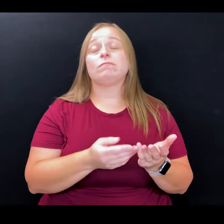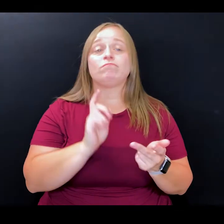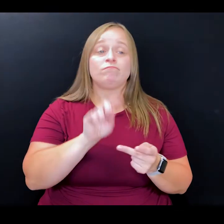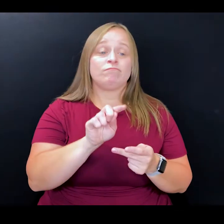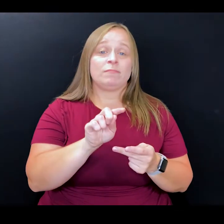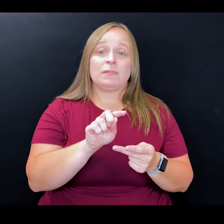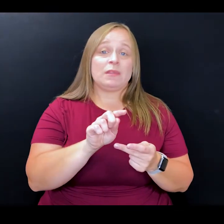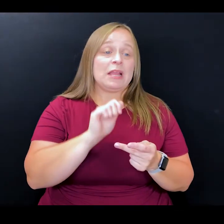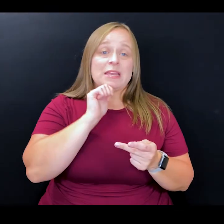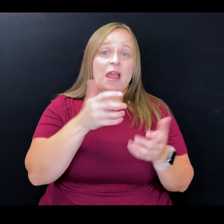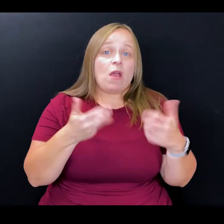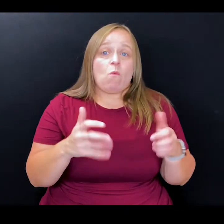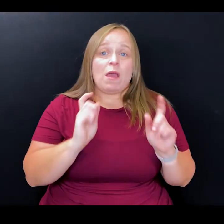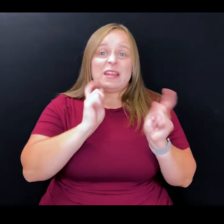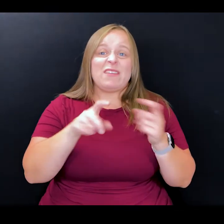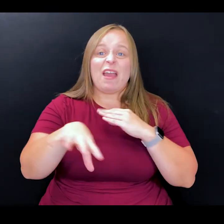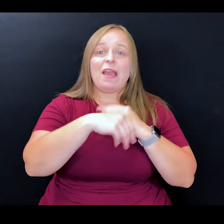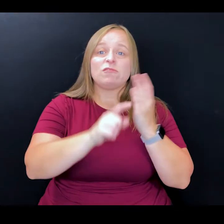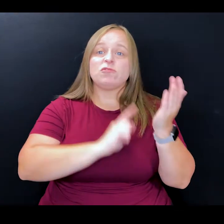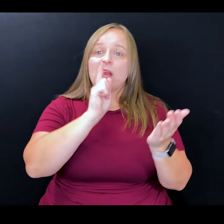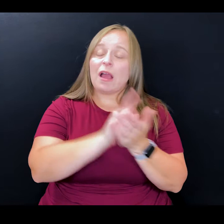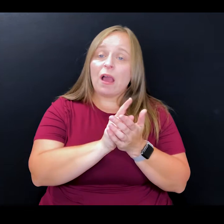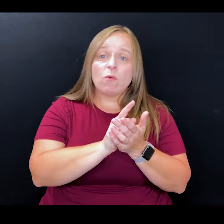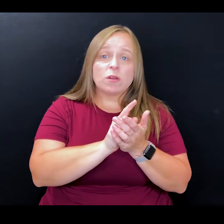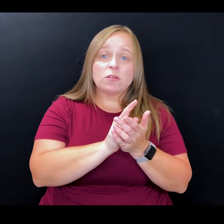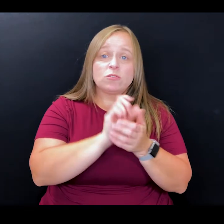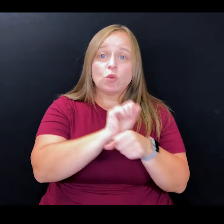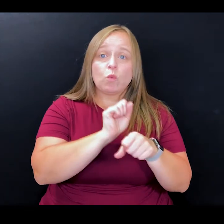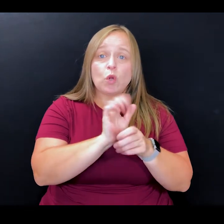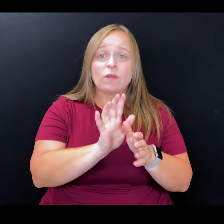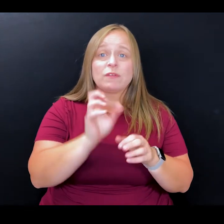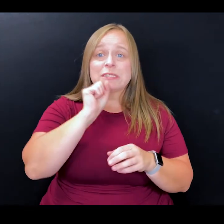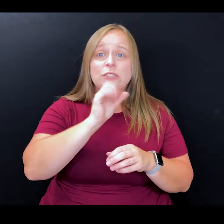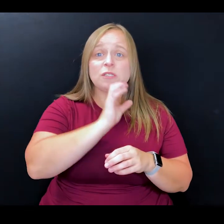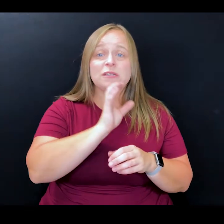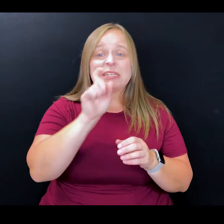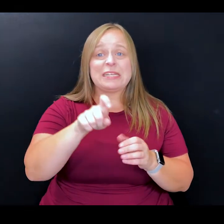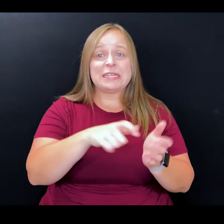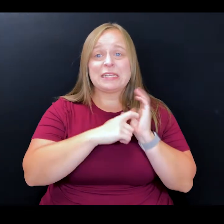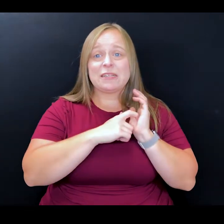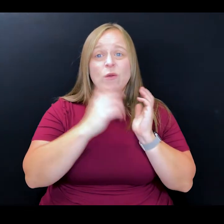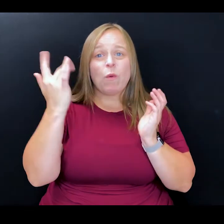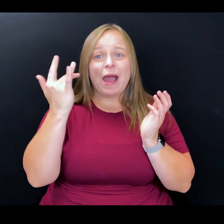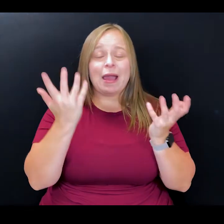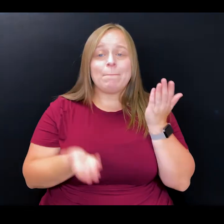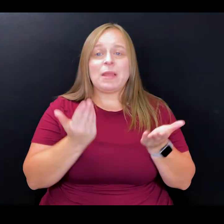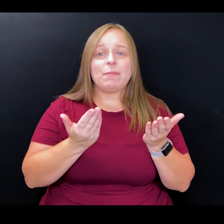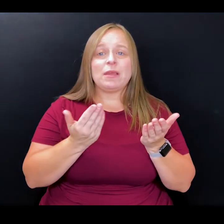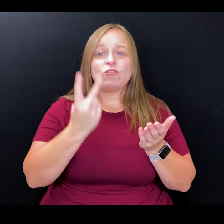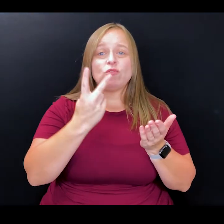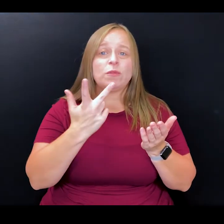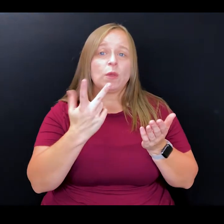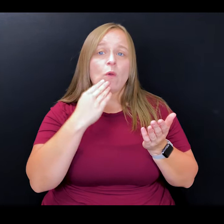They did not want to give extra hours for seniors who might have needed it because maybe they